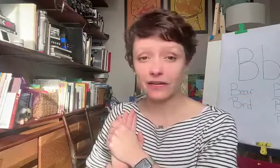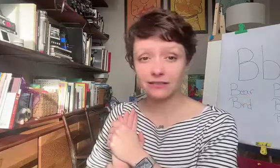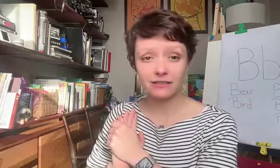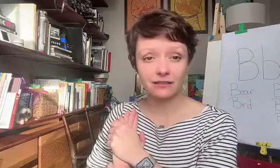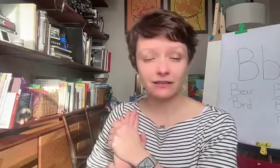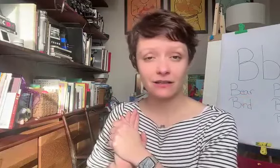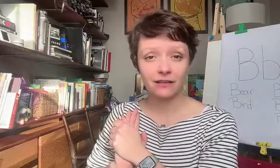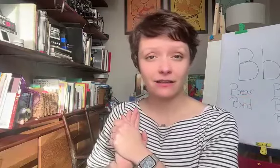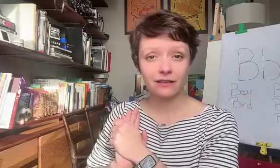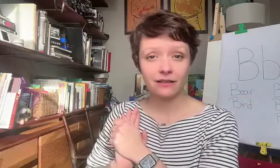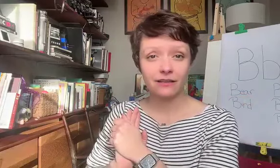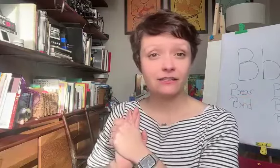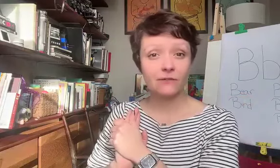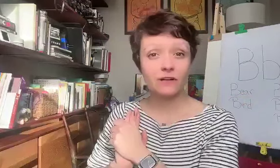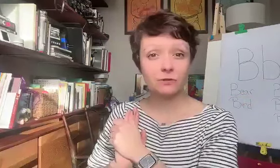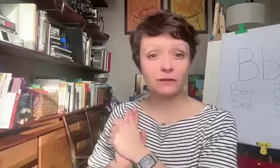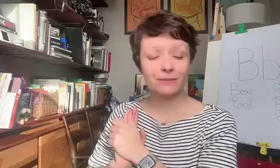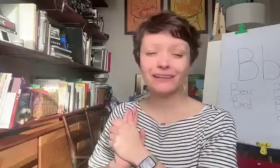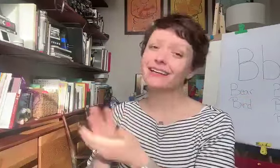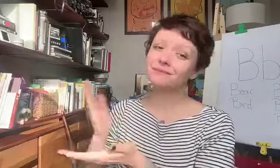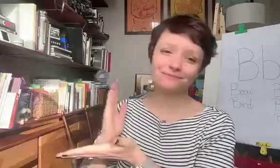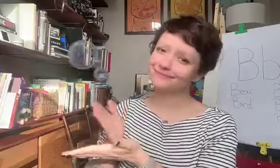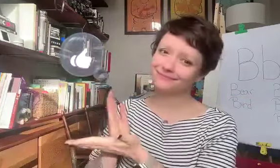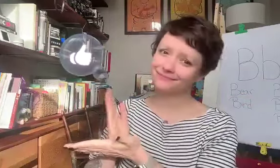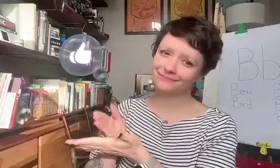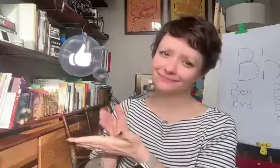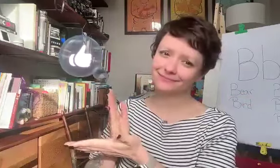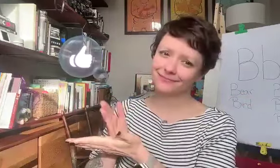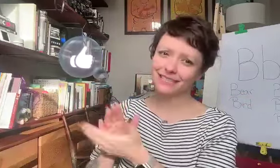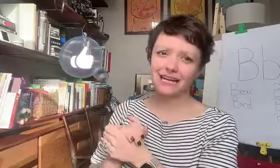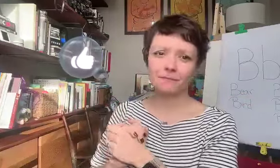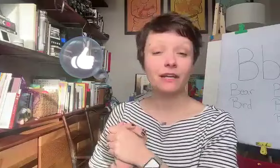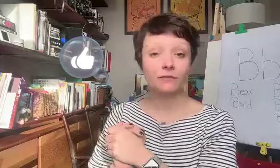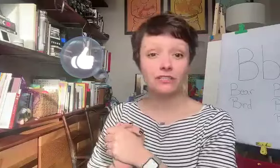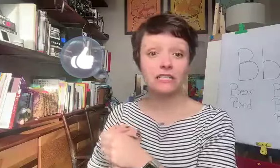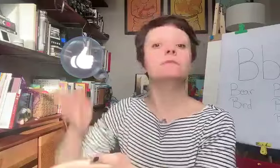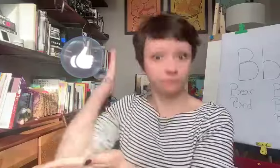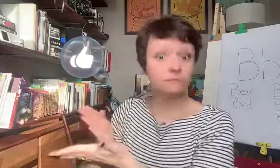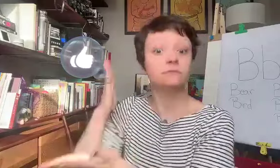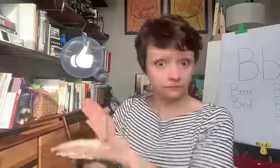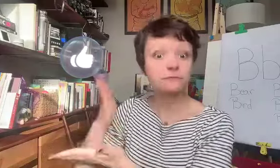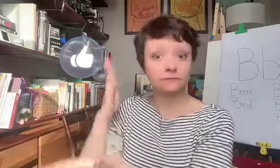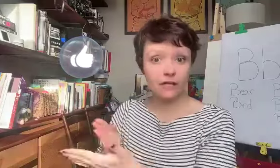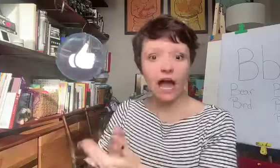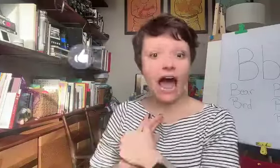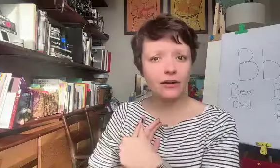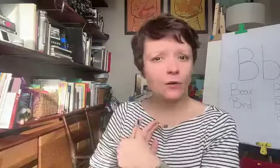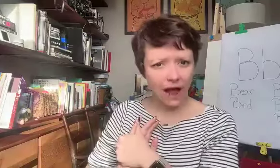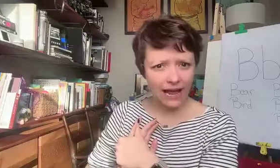face. There's a difference between me being like, stop, versus, I don't know why I